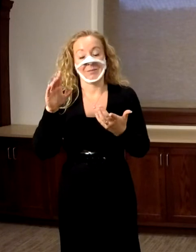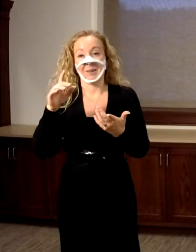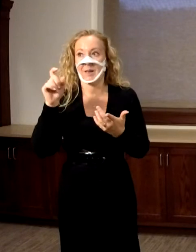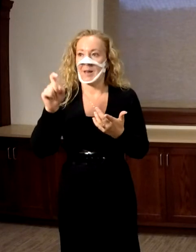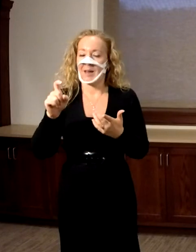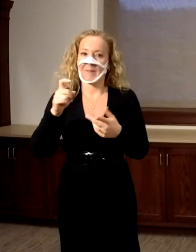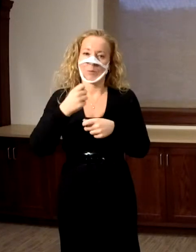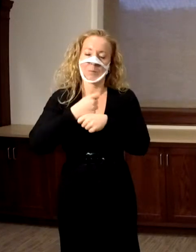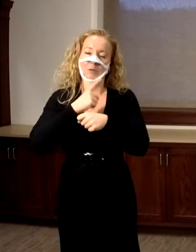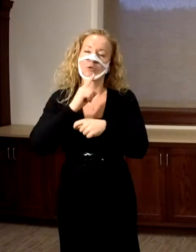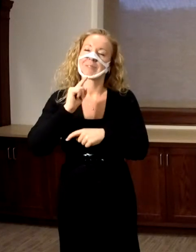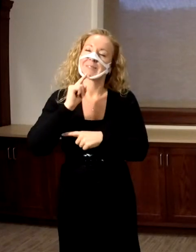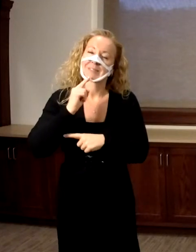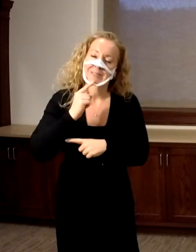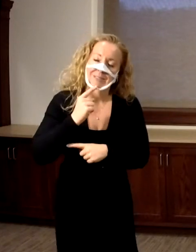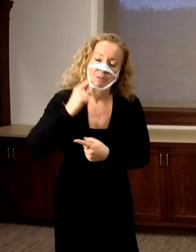efforts.